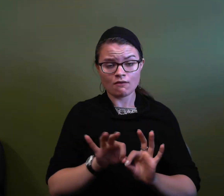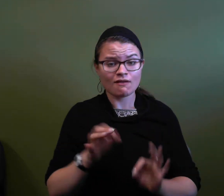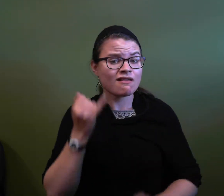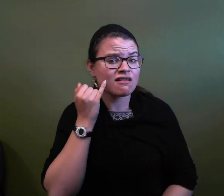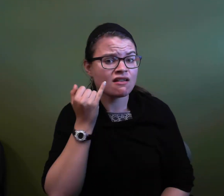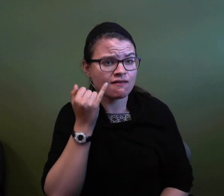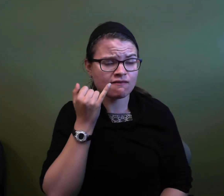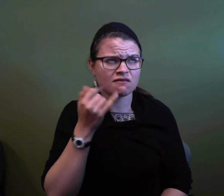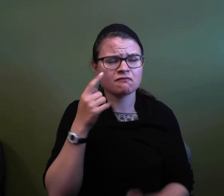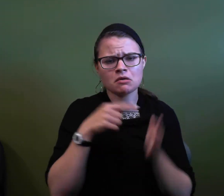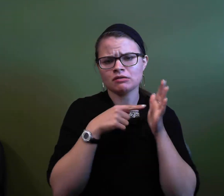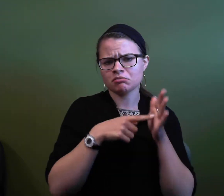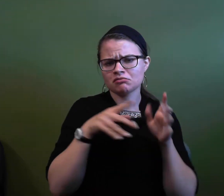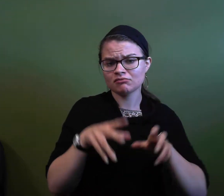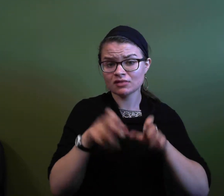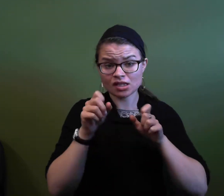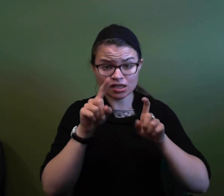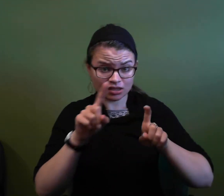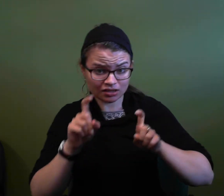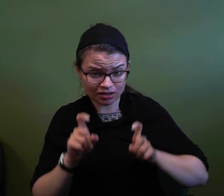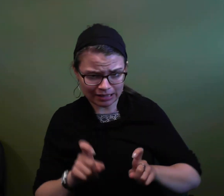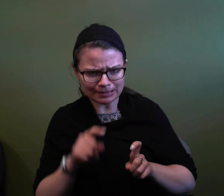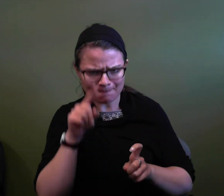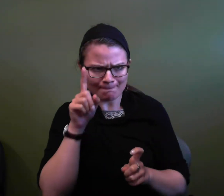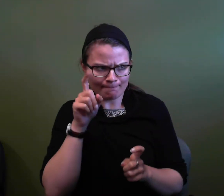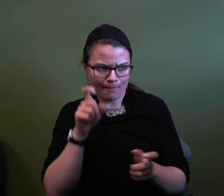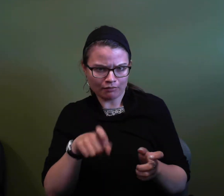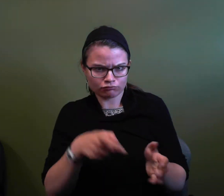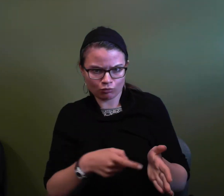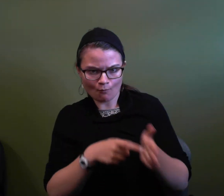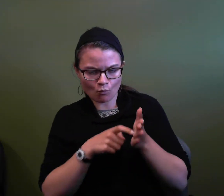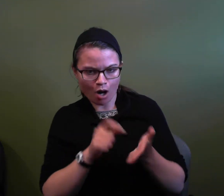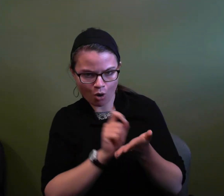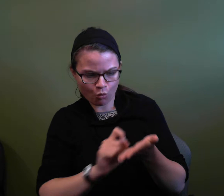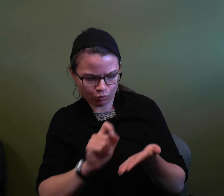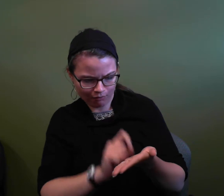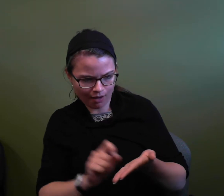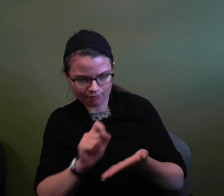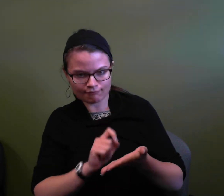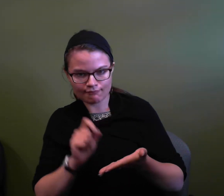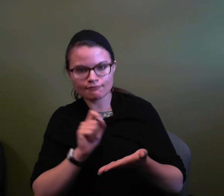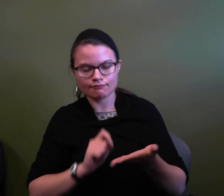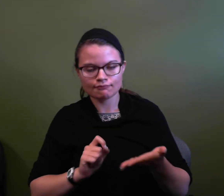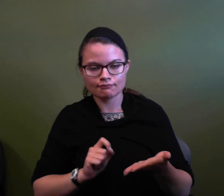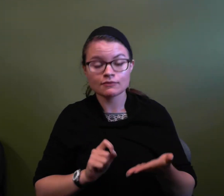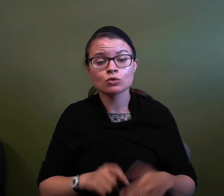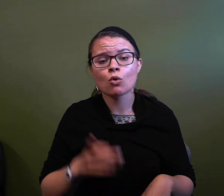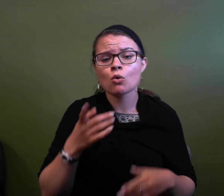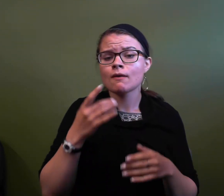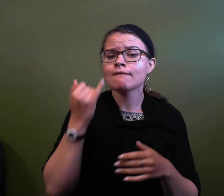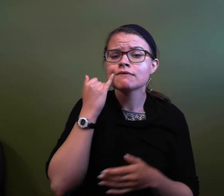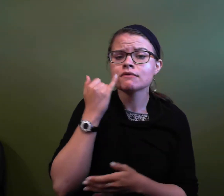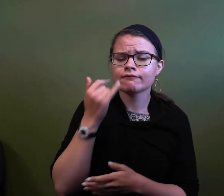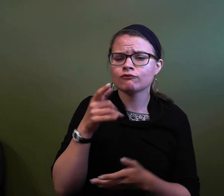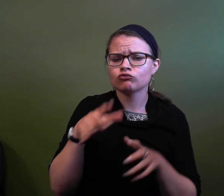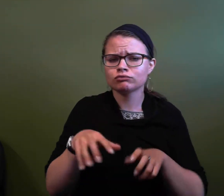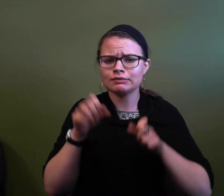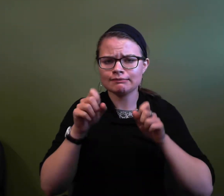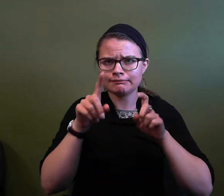has a writing component. So if you are taking the IELTS, the TOEFL, the CELPIP, even